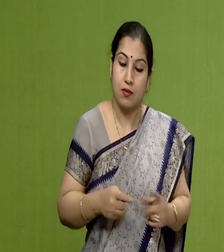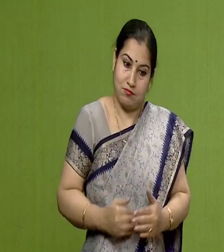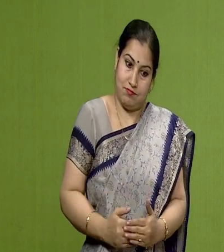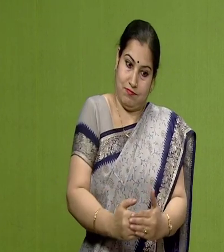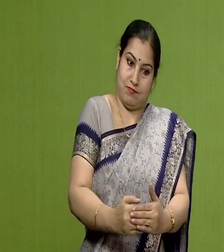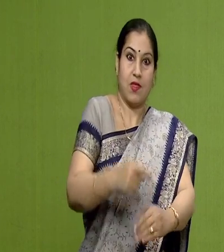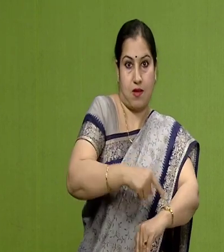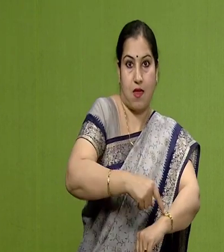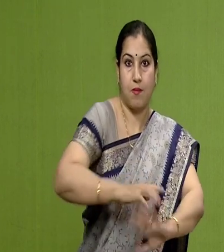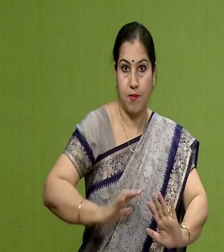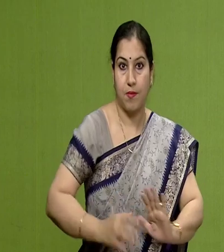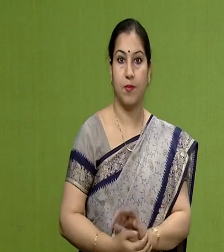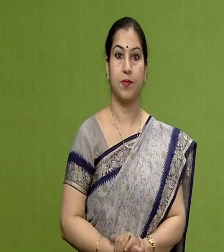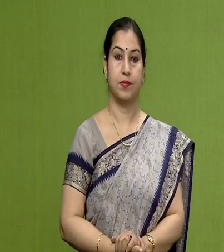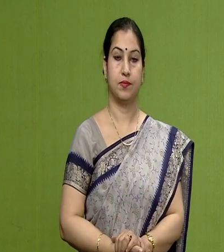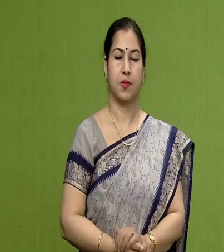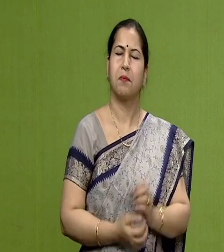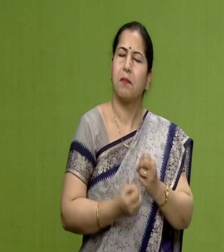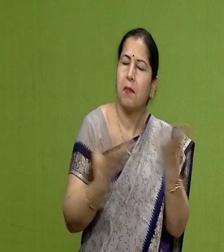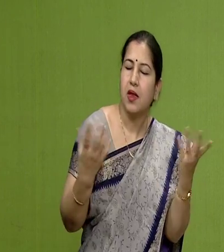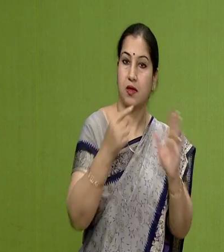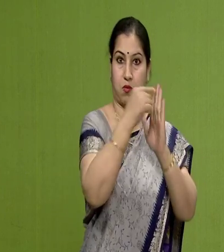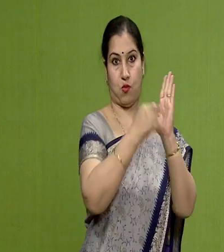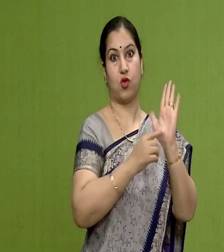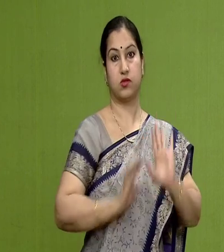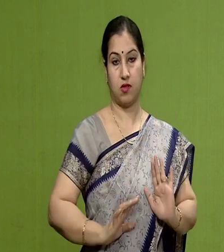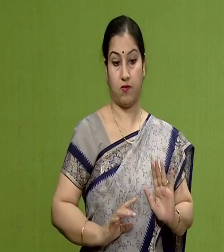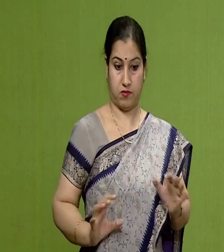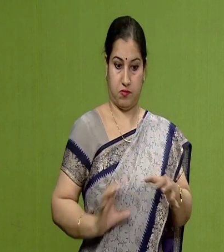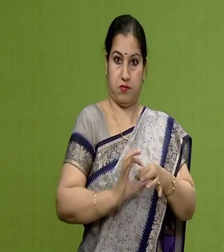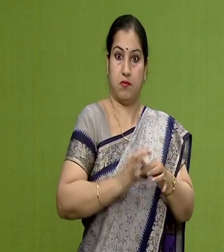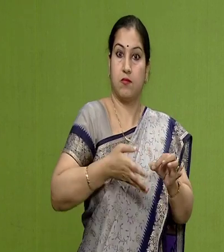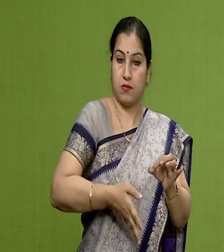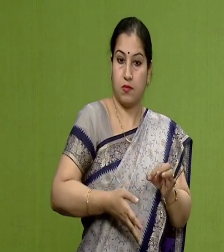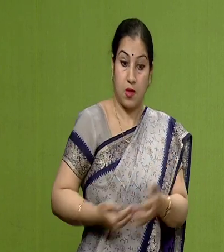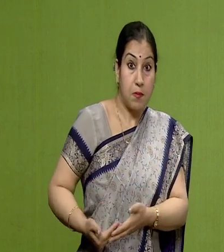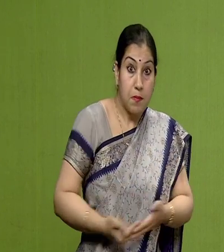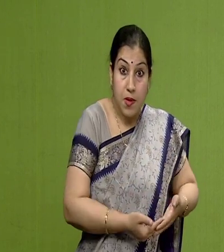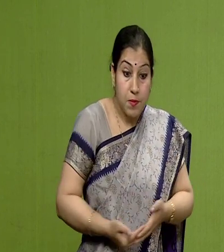pregnancy. Many factors affect growth of the baby.